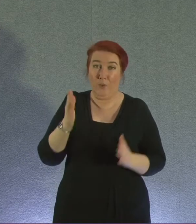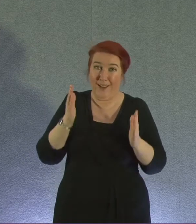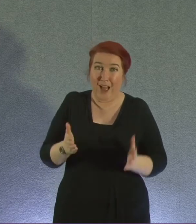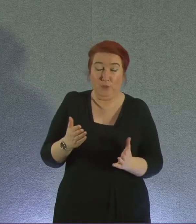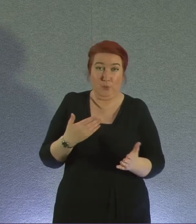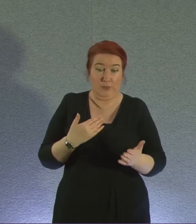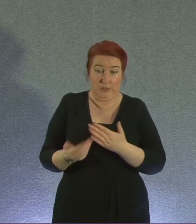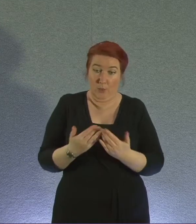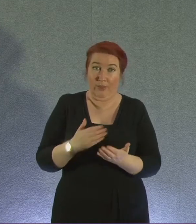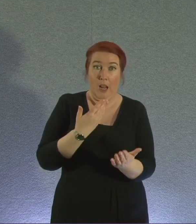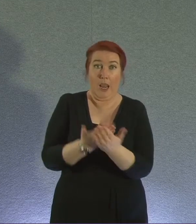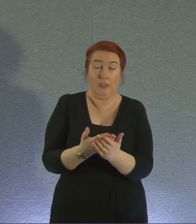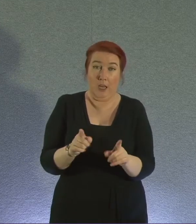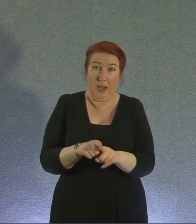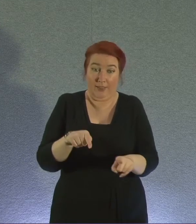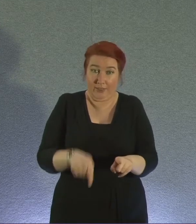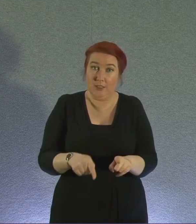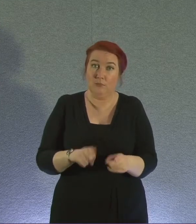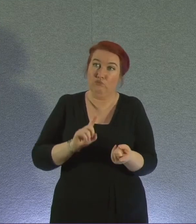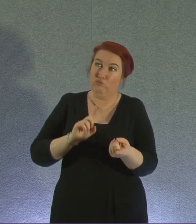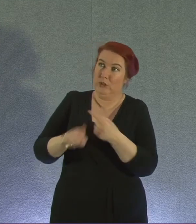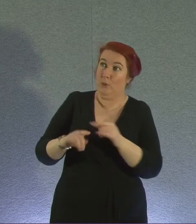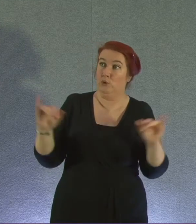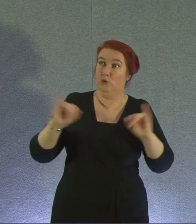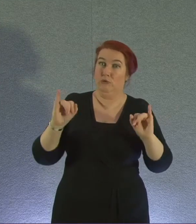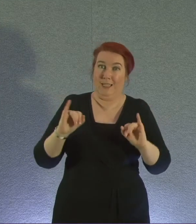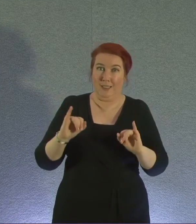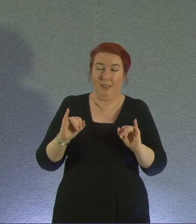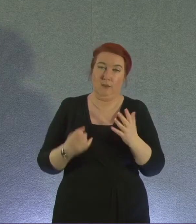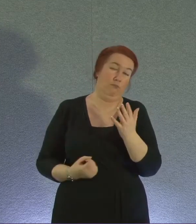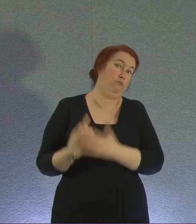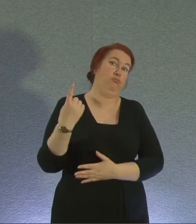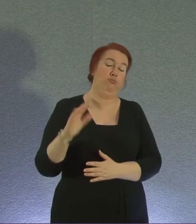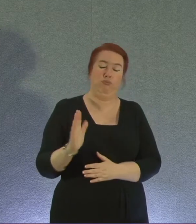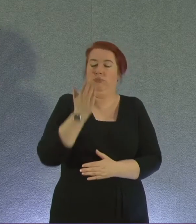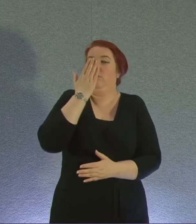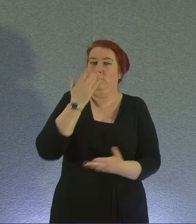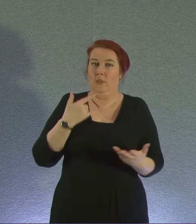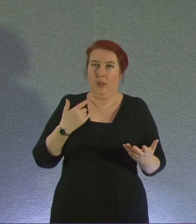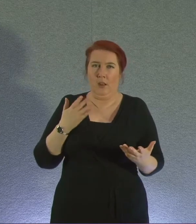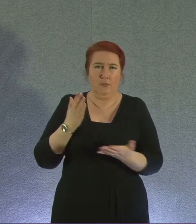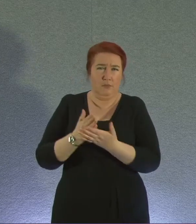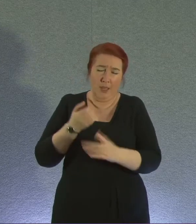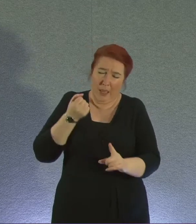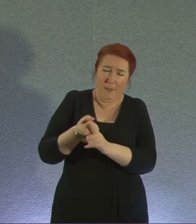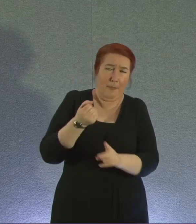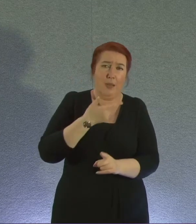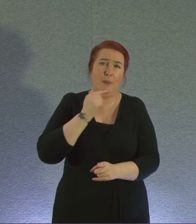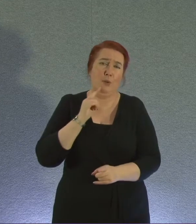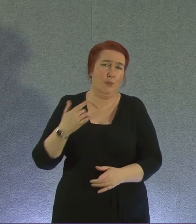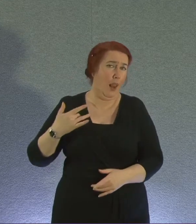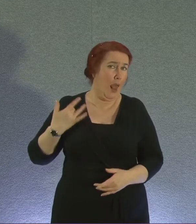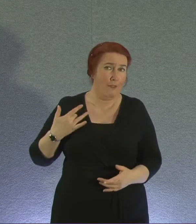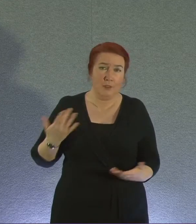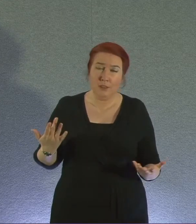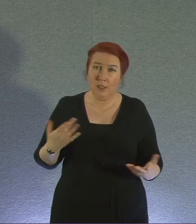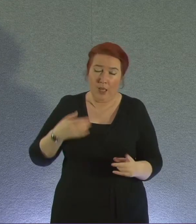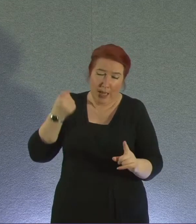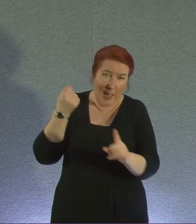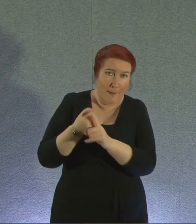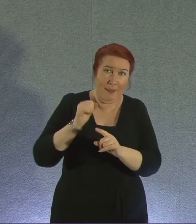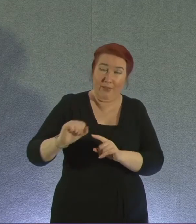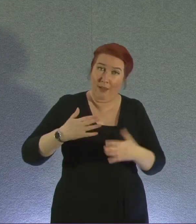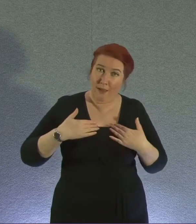like this, responding to a crisis of this nature. There's a huge impact on people's lives, a huge impact on their health, a